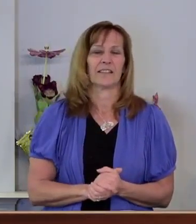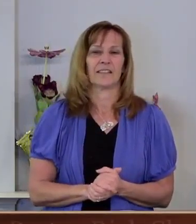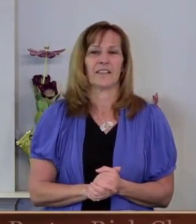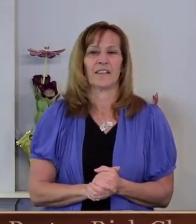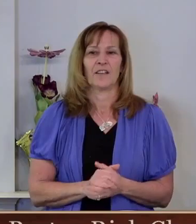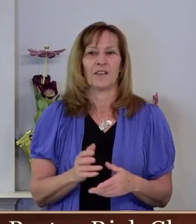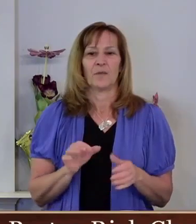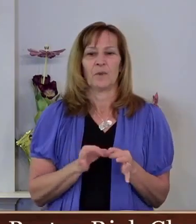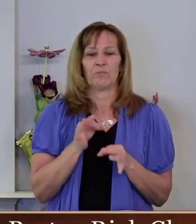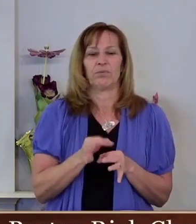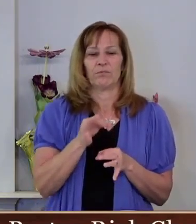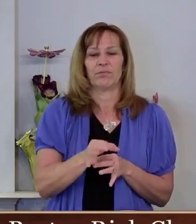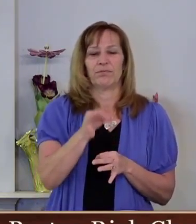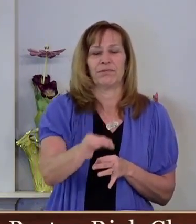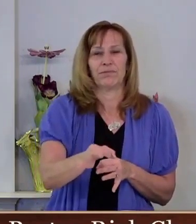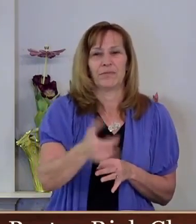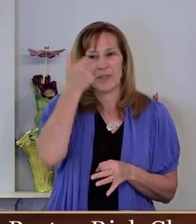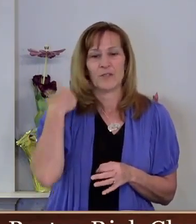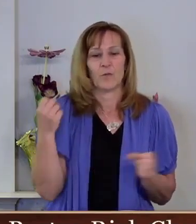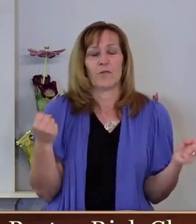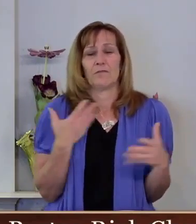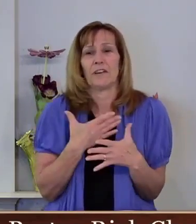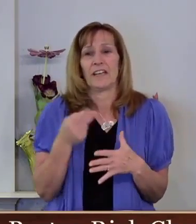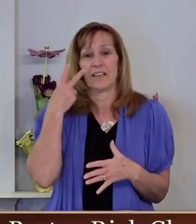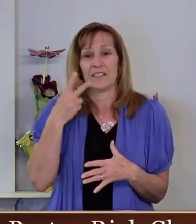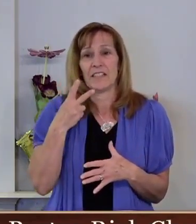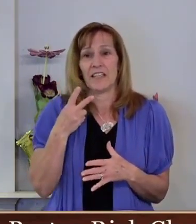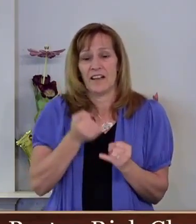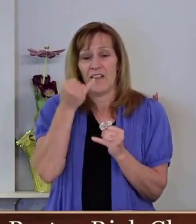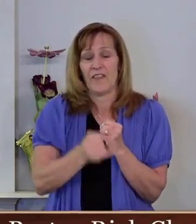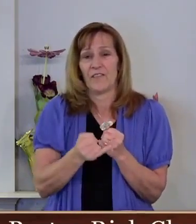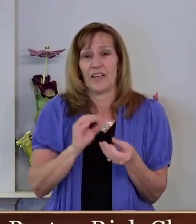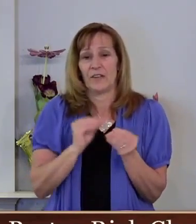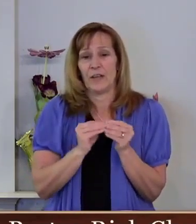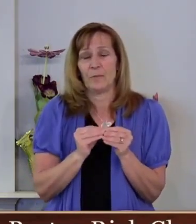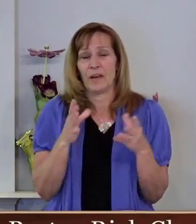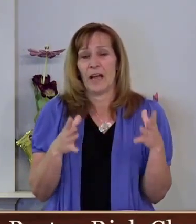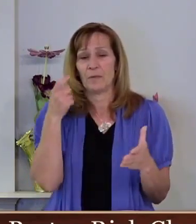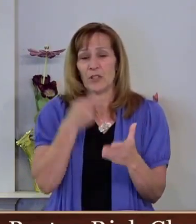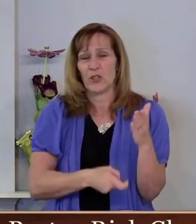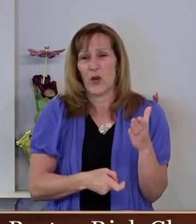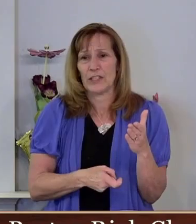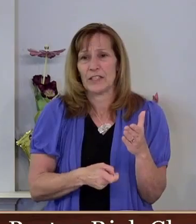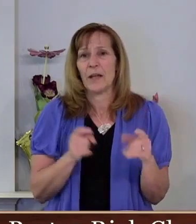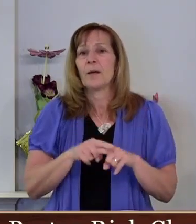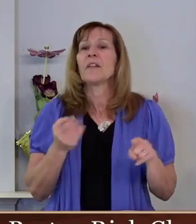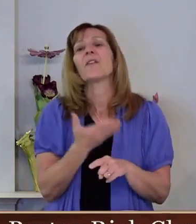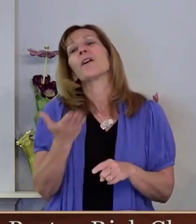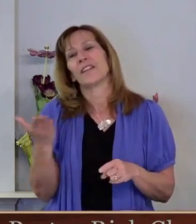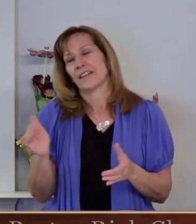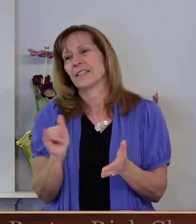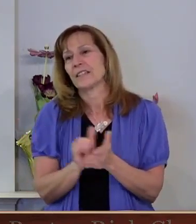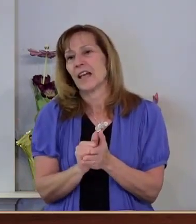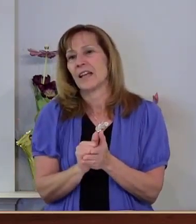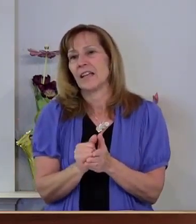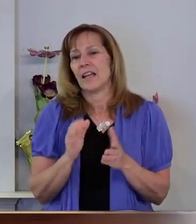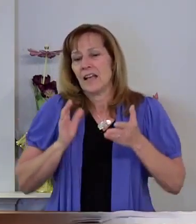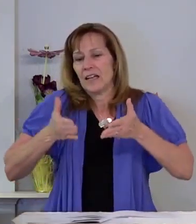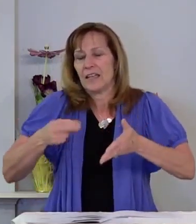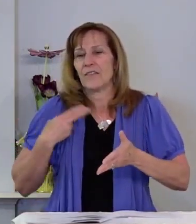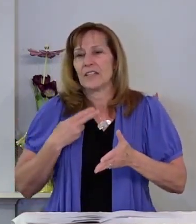We keep putting that off because we're afraid of seeing the final number. But there are things that leave